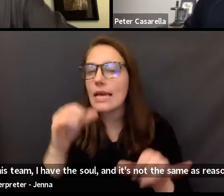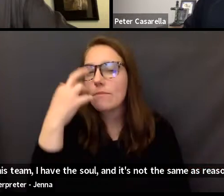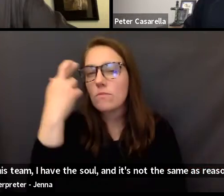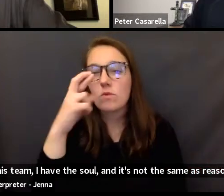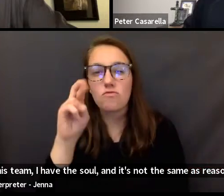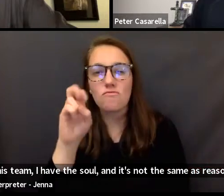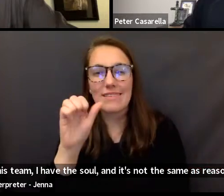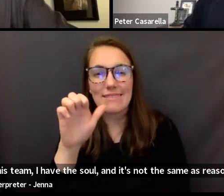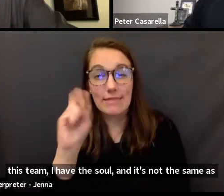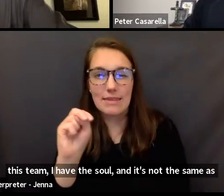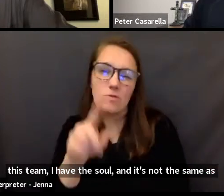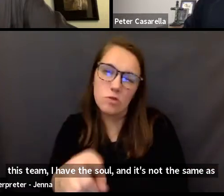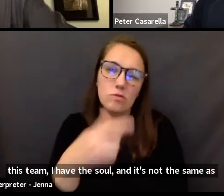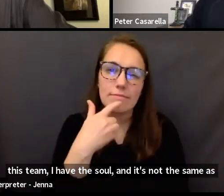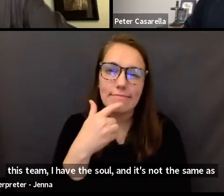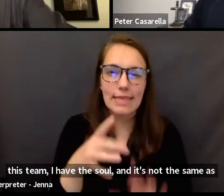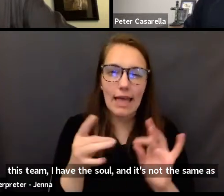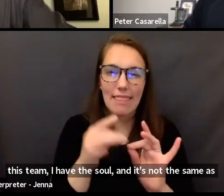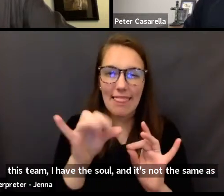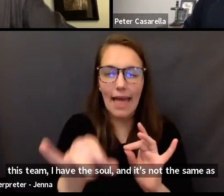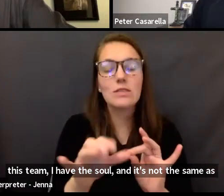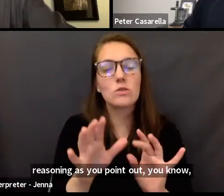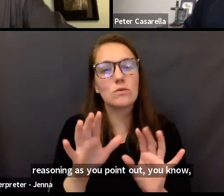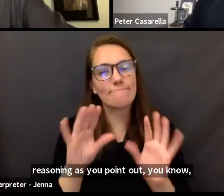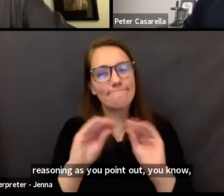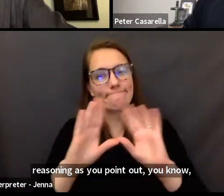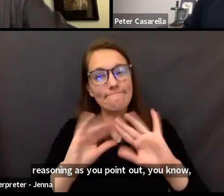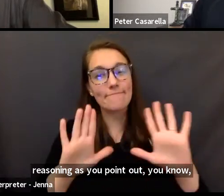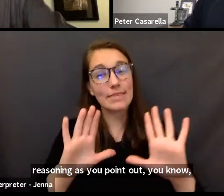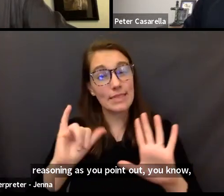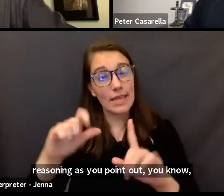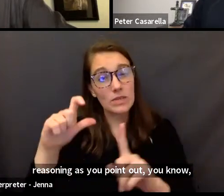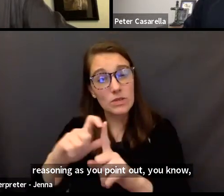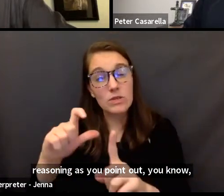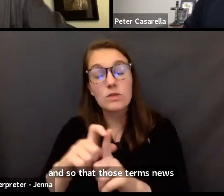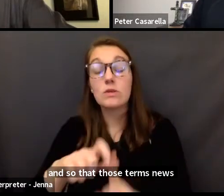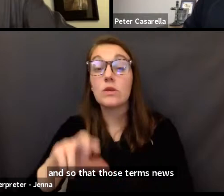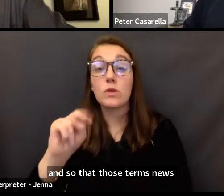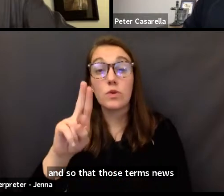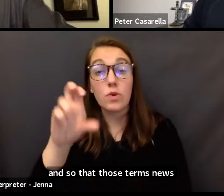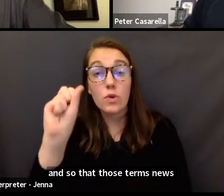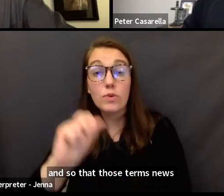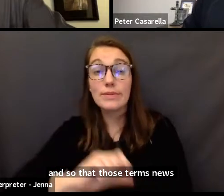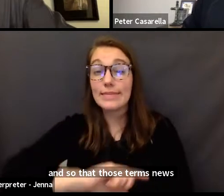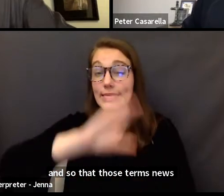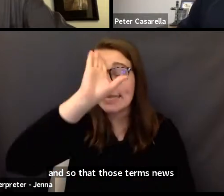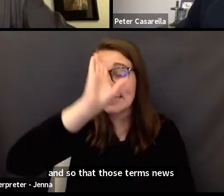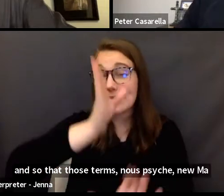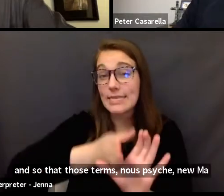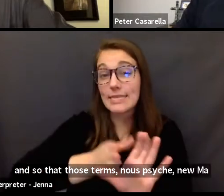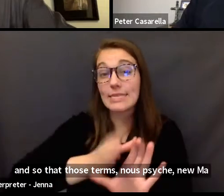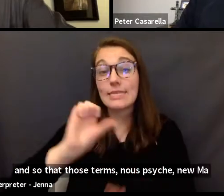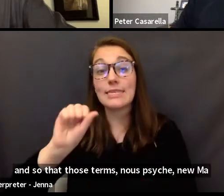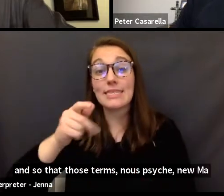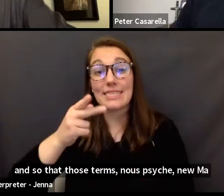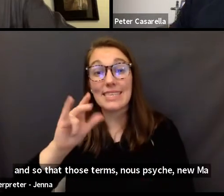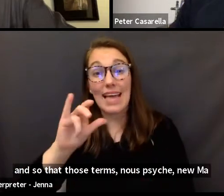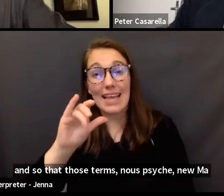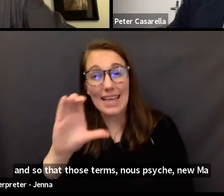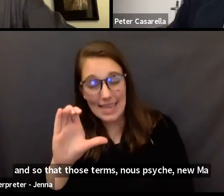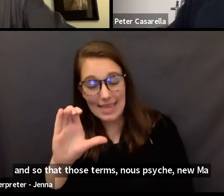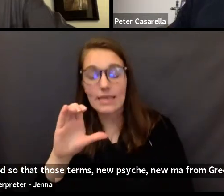you know. And so those terms, nous, psyche, pneuma from Greek, sort of